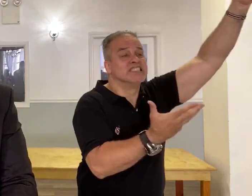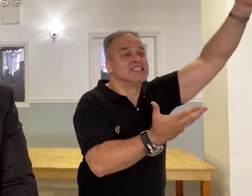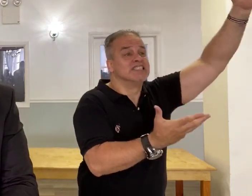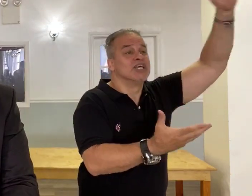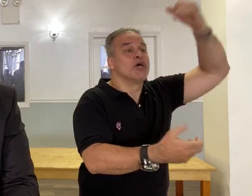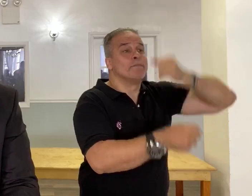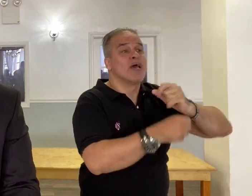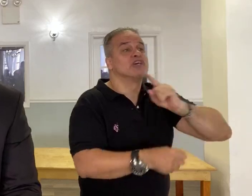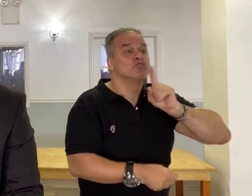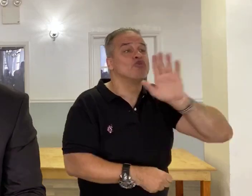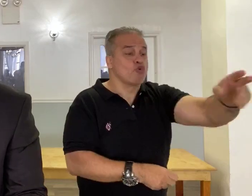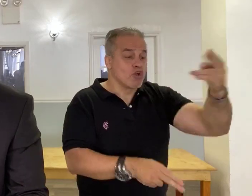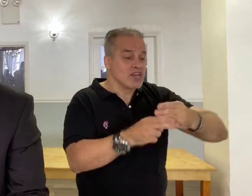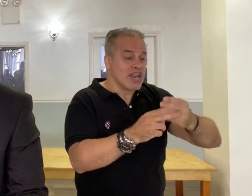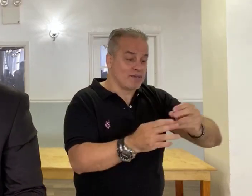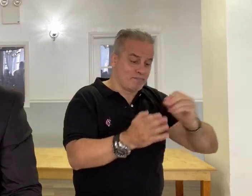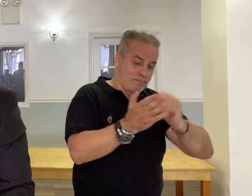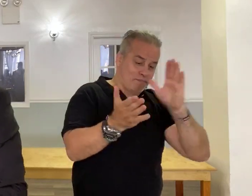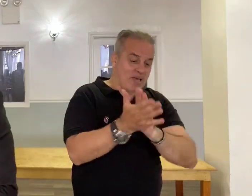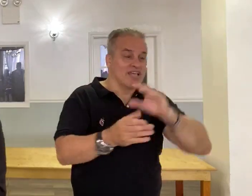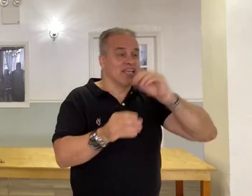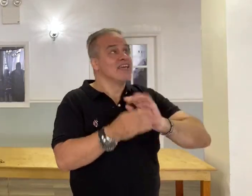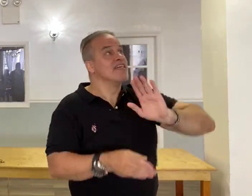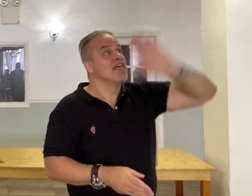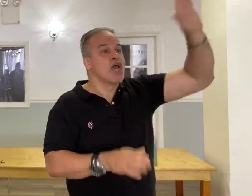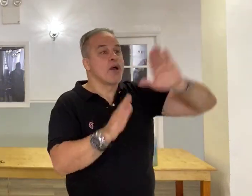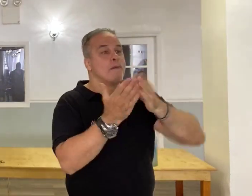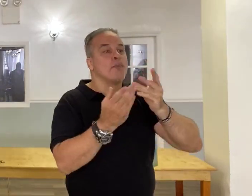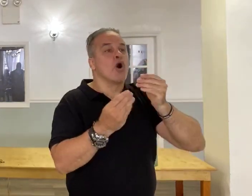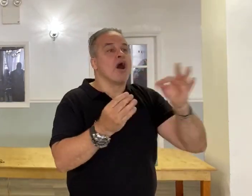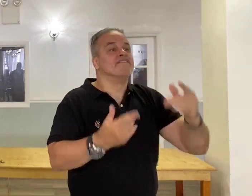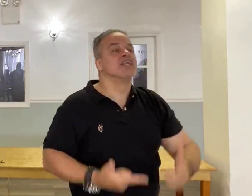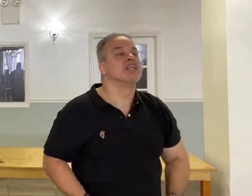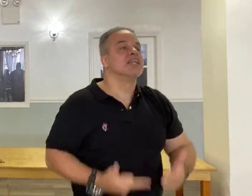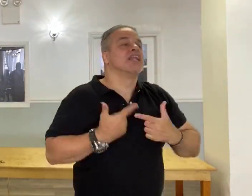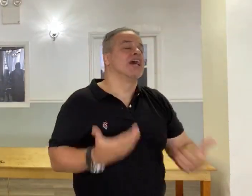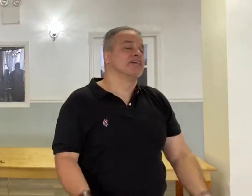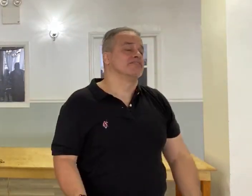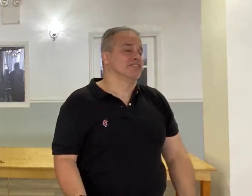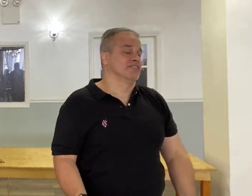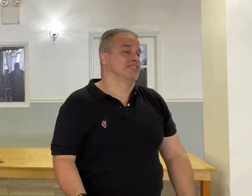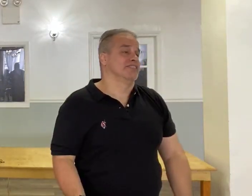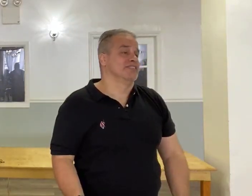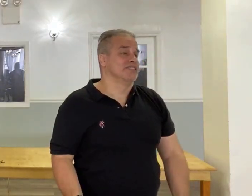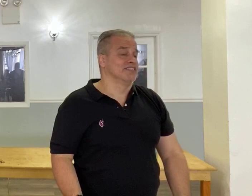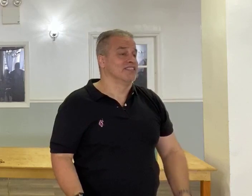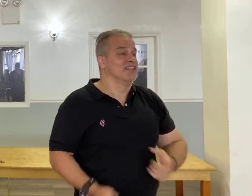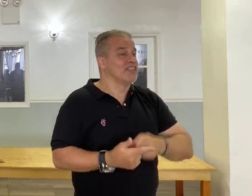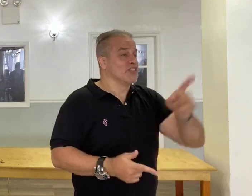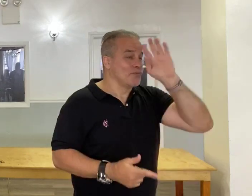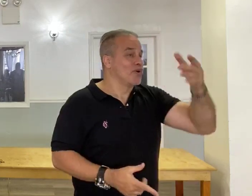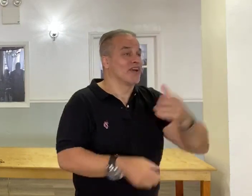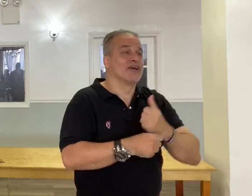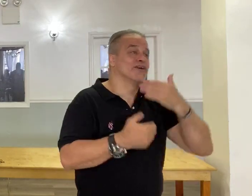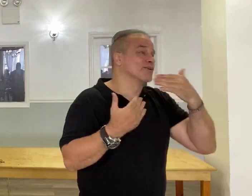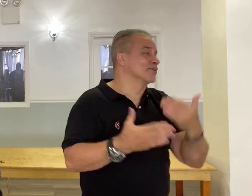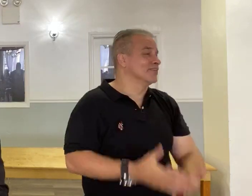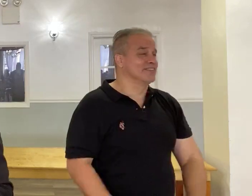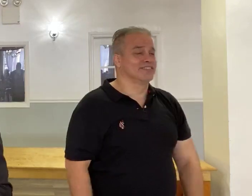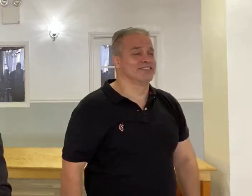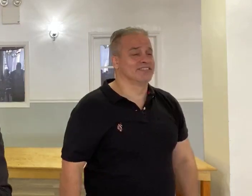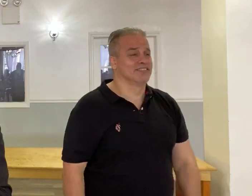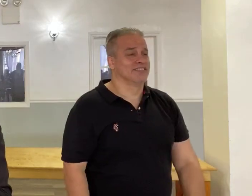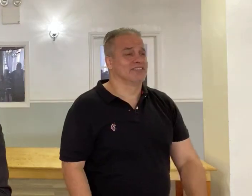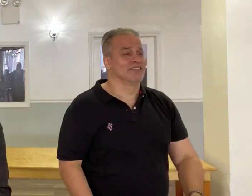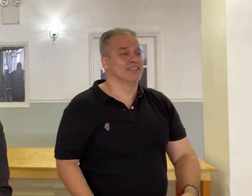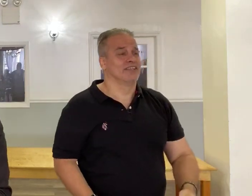good. And he'll restore you. I said I was going to skip the scripture, and I just remembered that there's something important in the